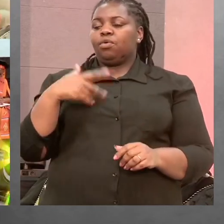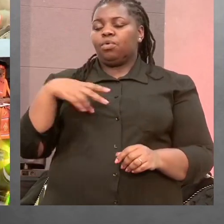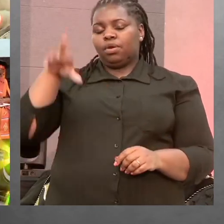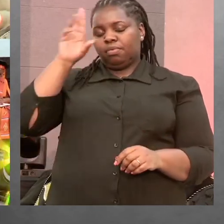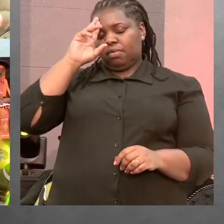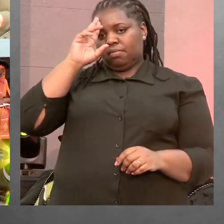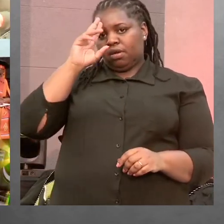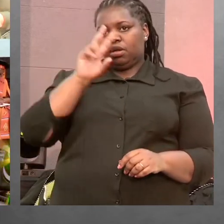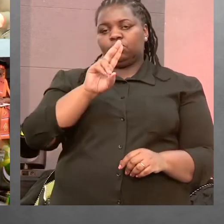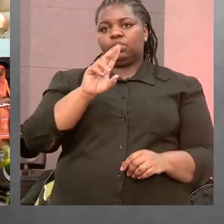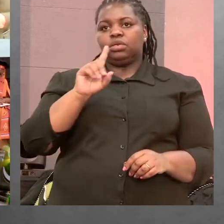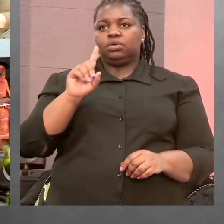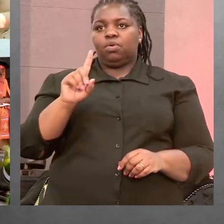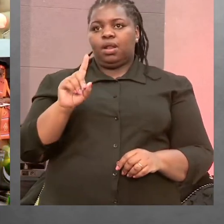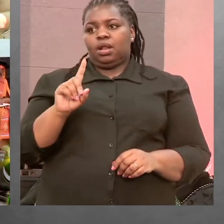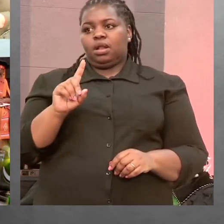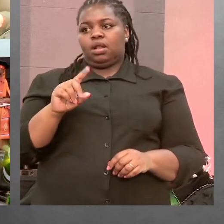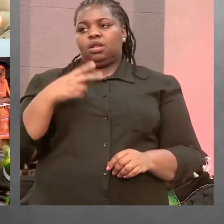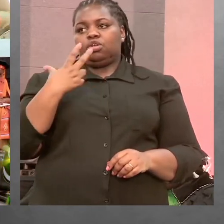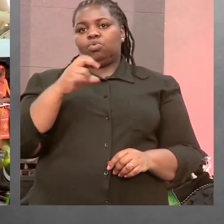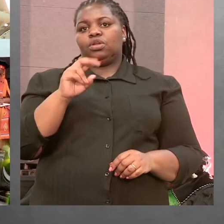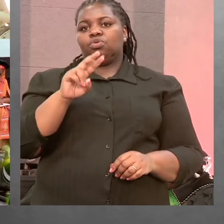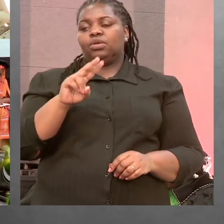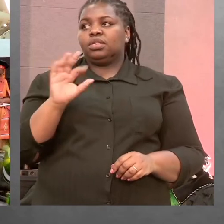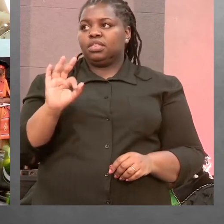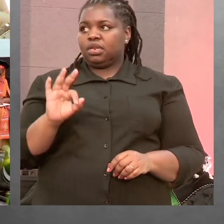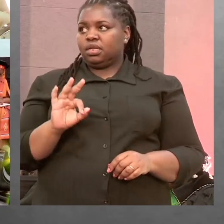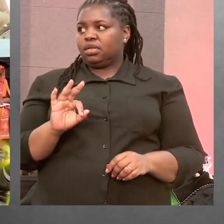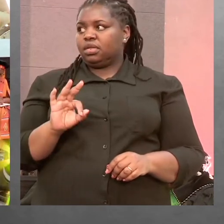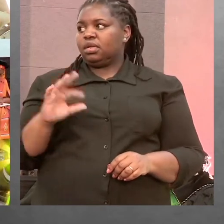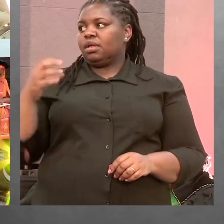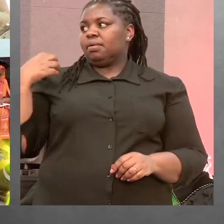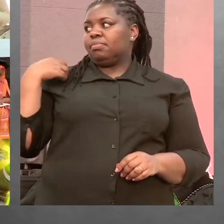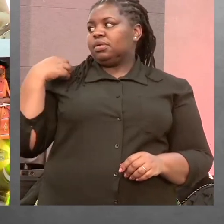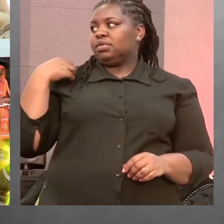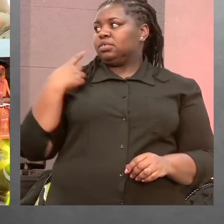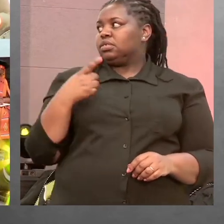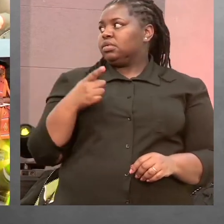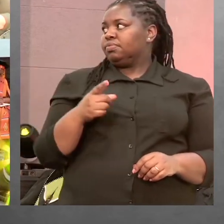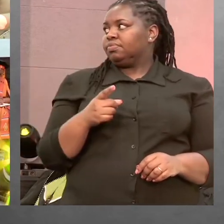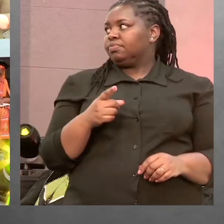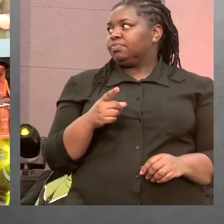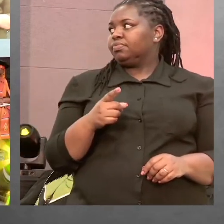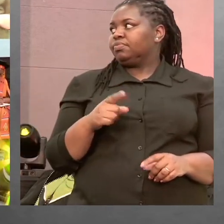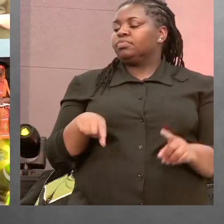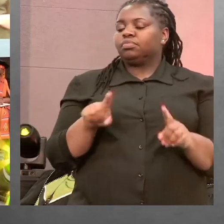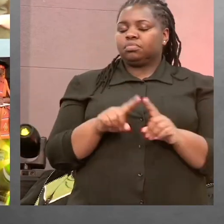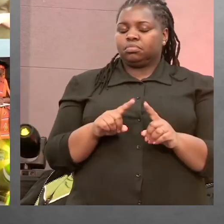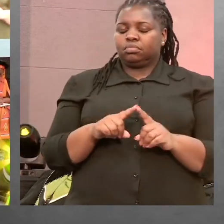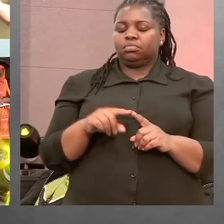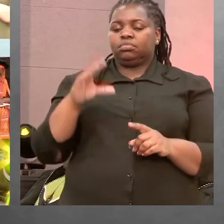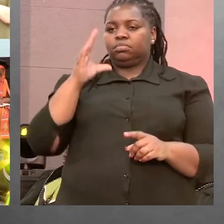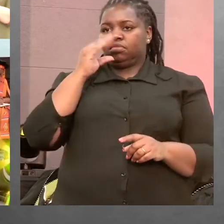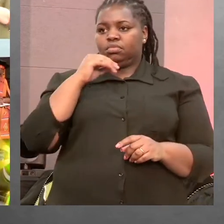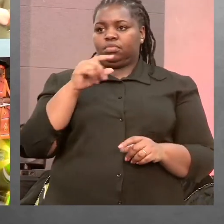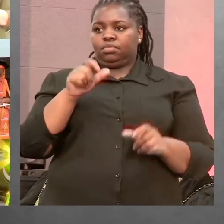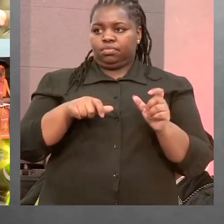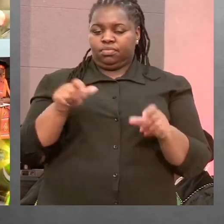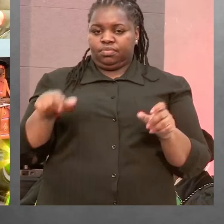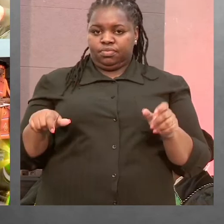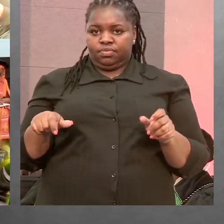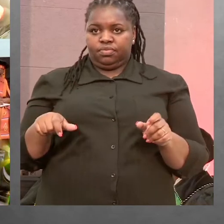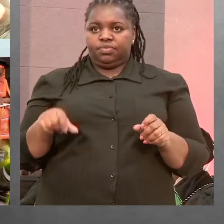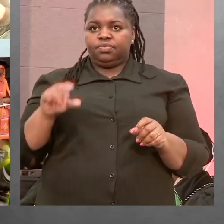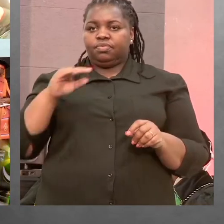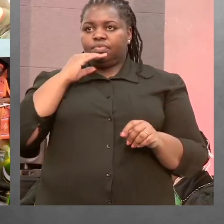that 21 April 2023, Minister addressed the same audience on the occasion of the